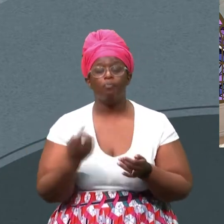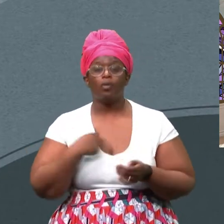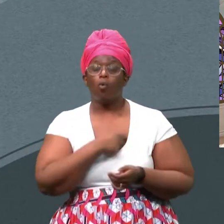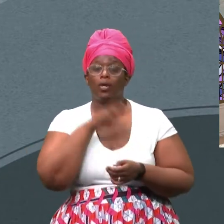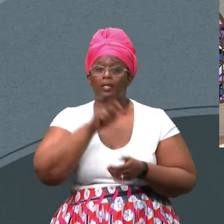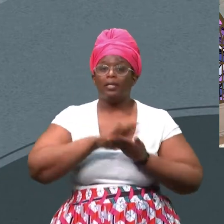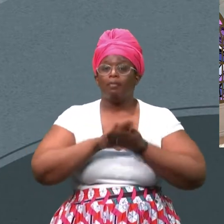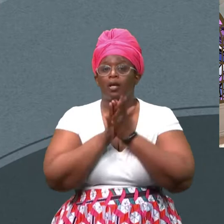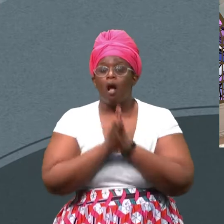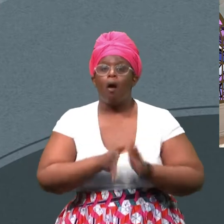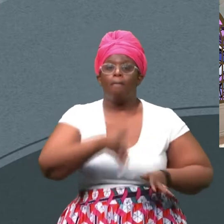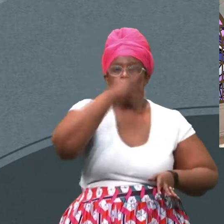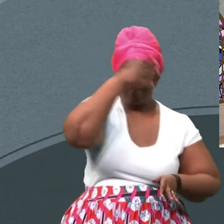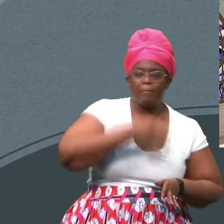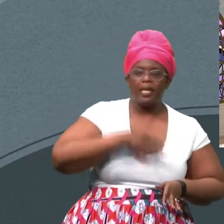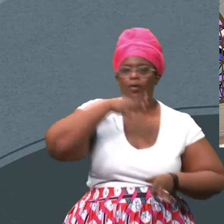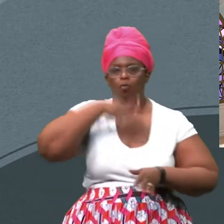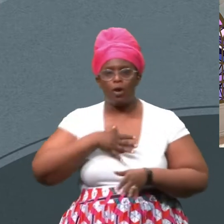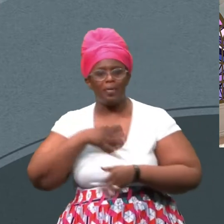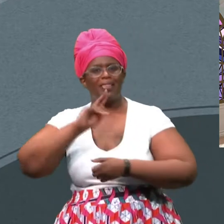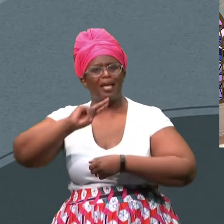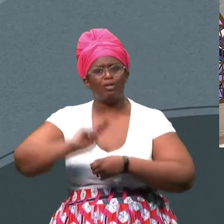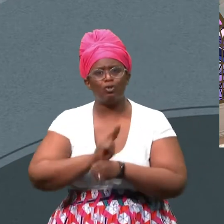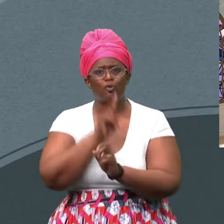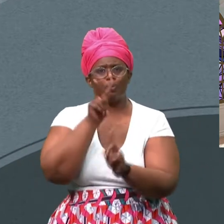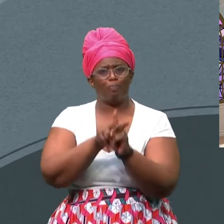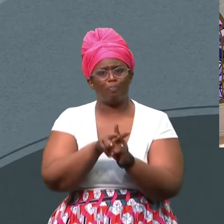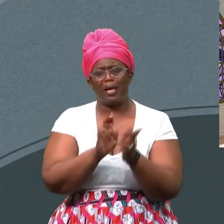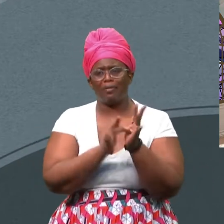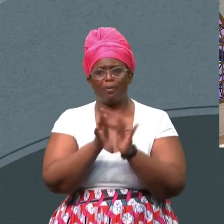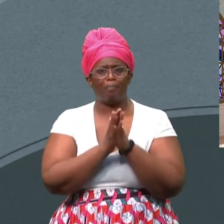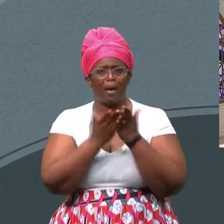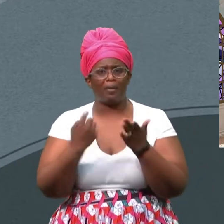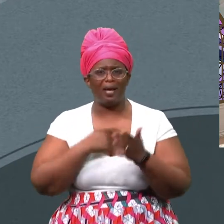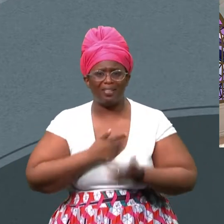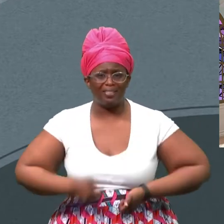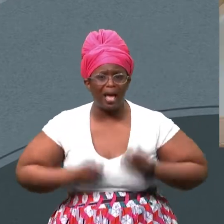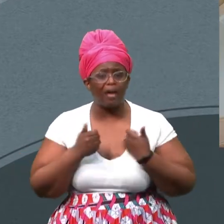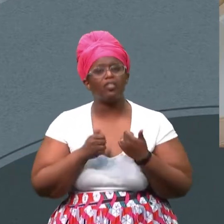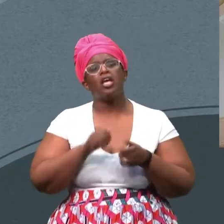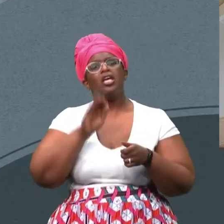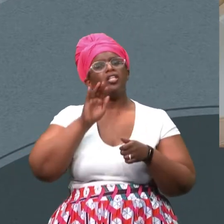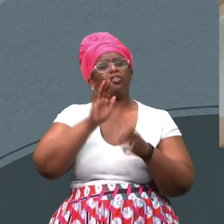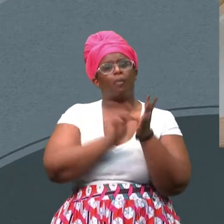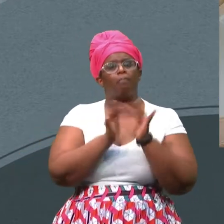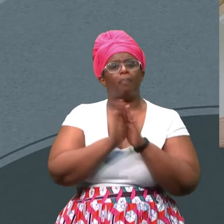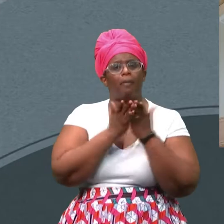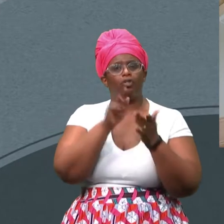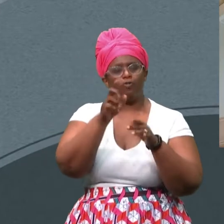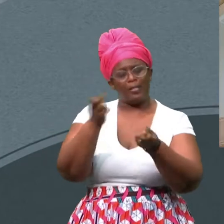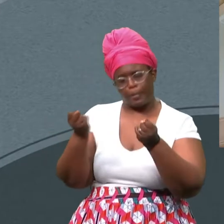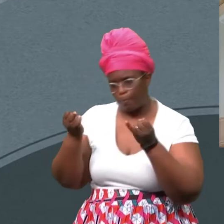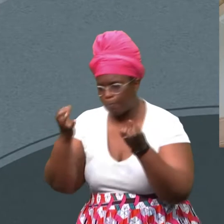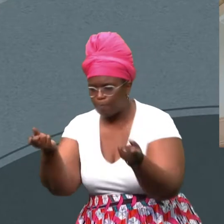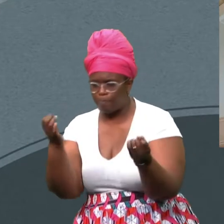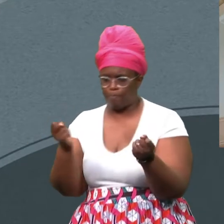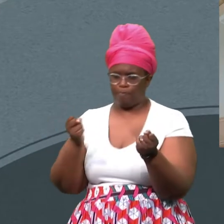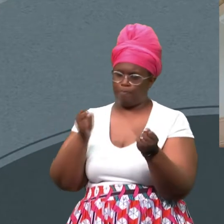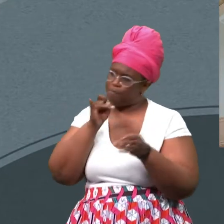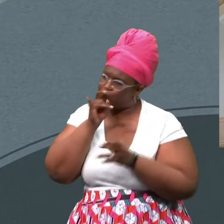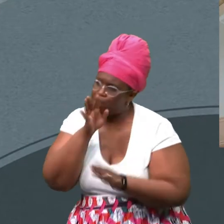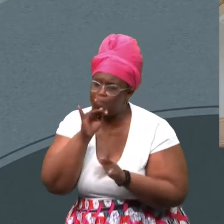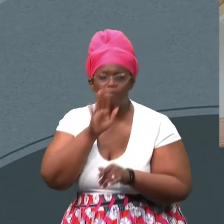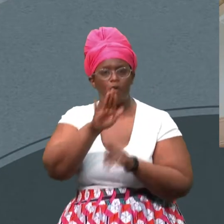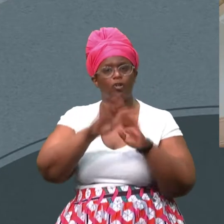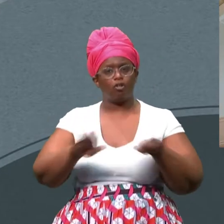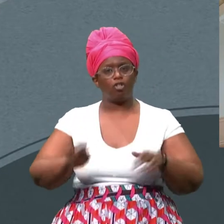and women that use the word of God. Speak it out over your child's life. Speak it out over your husband's life. Speak it out over